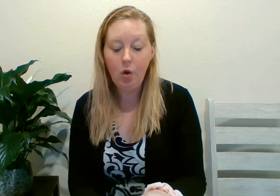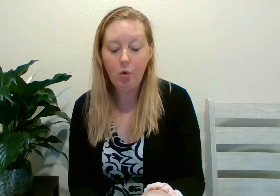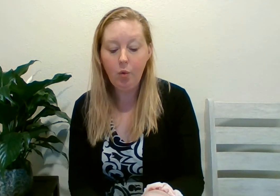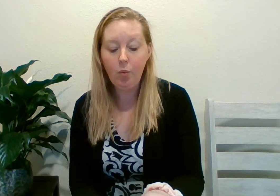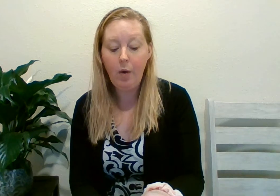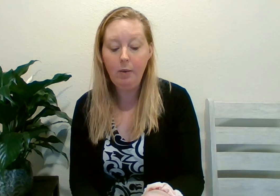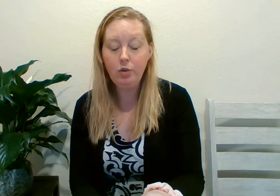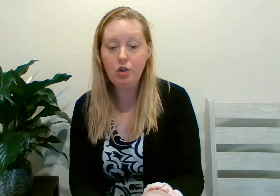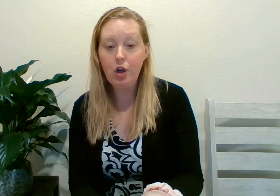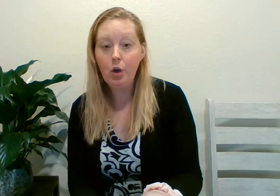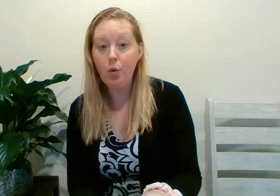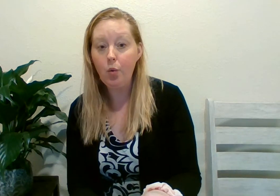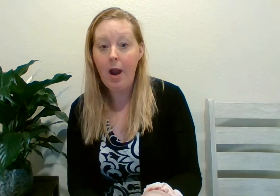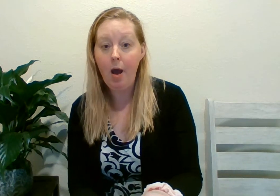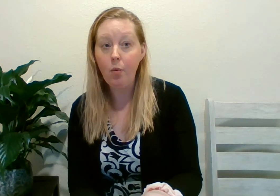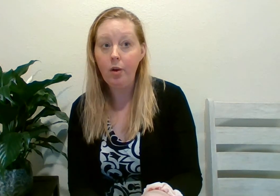Crouch. Crouch.